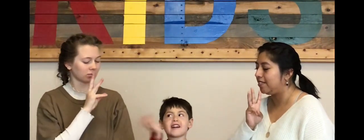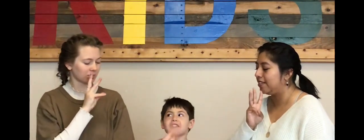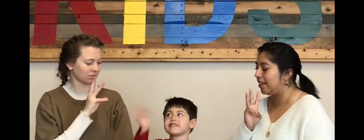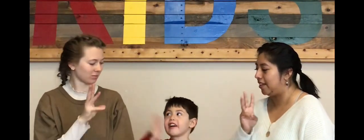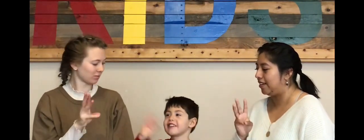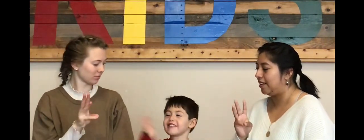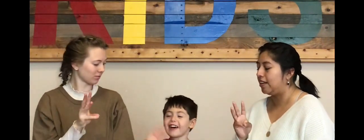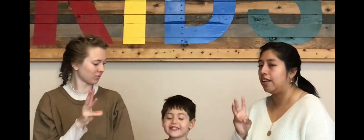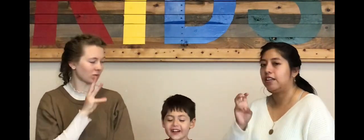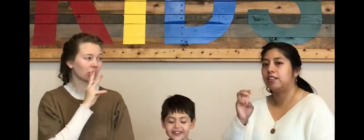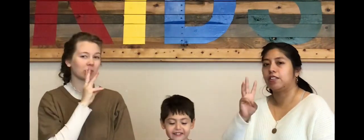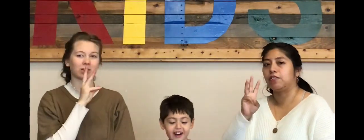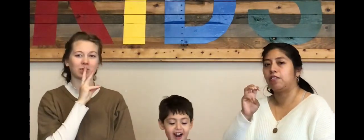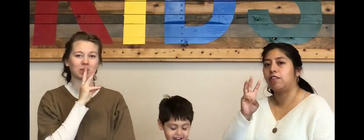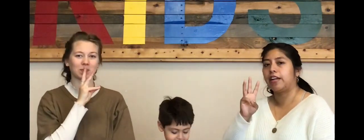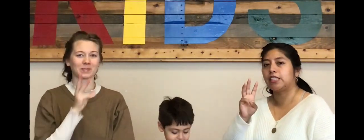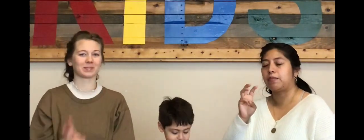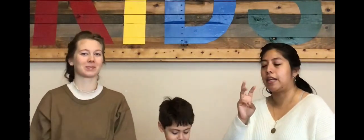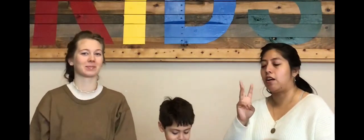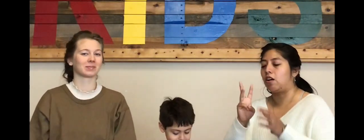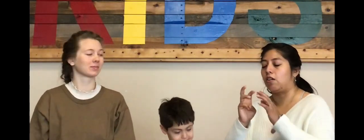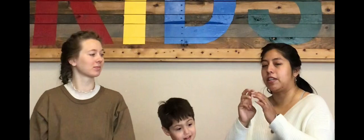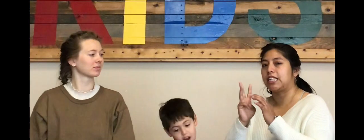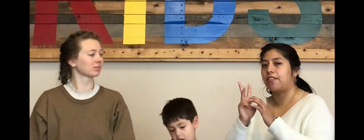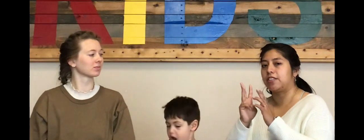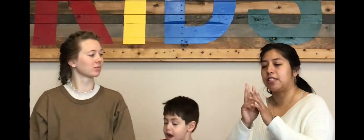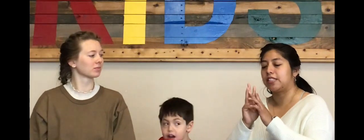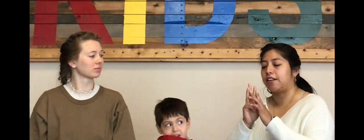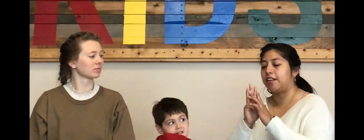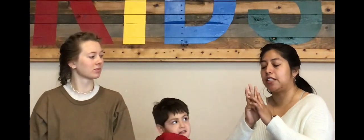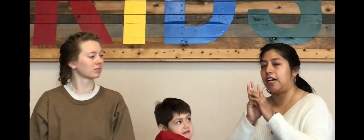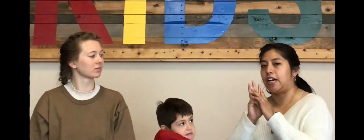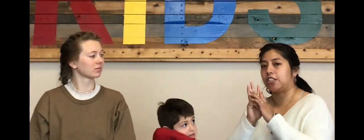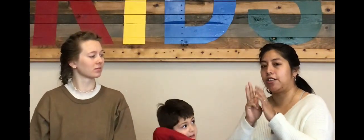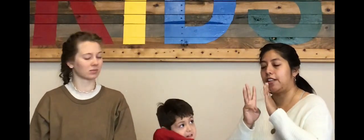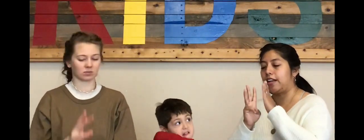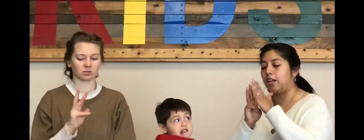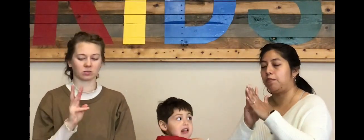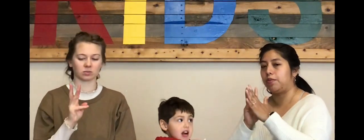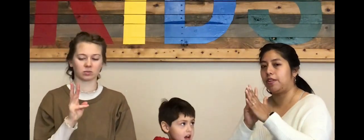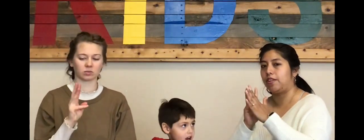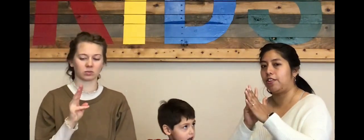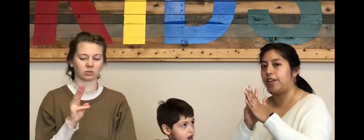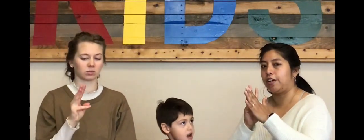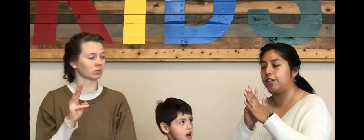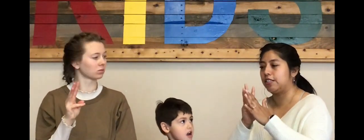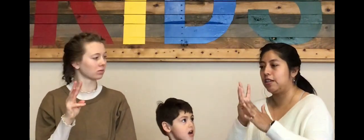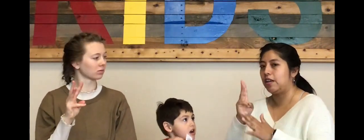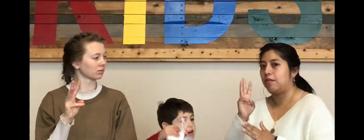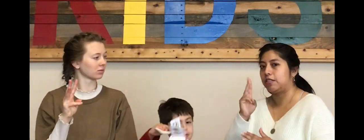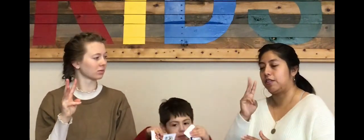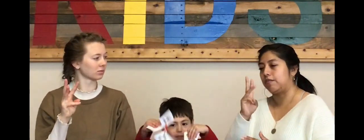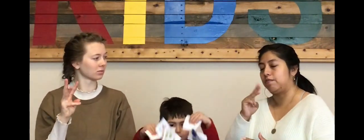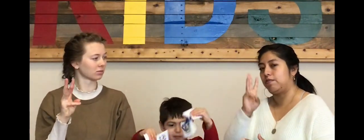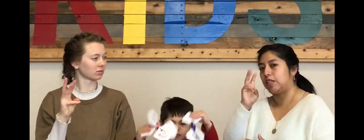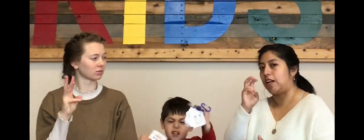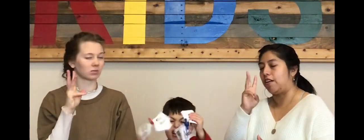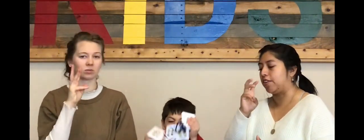Agua. So little kids may not always have a dexterity to actually line up their fingers. So they'll have their